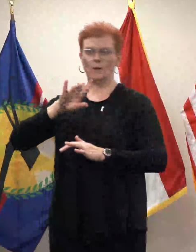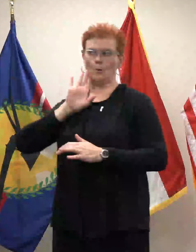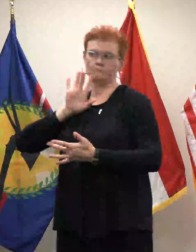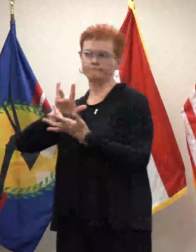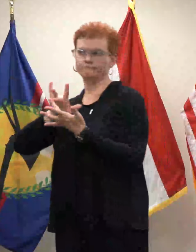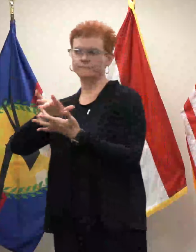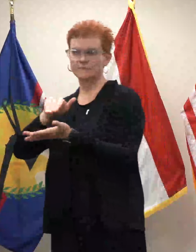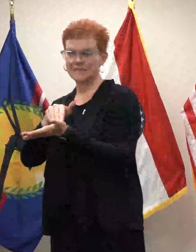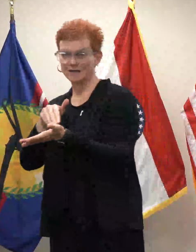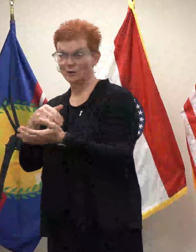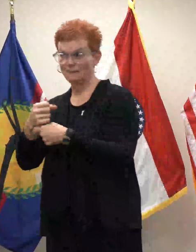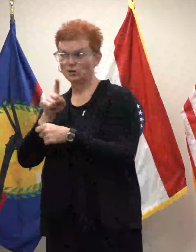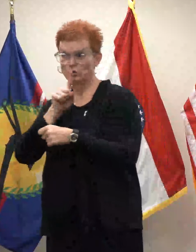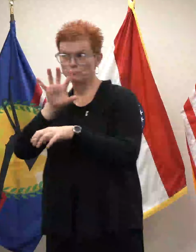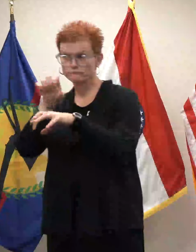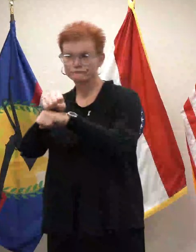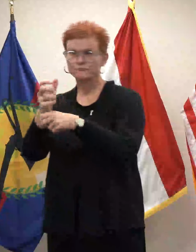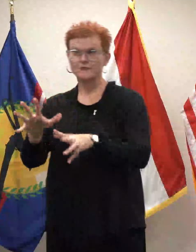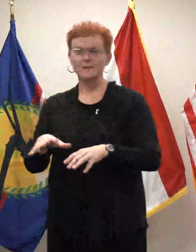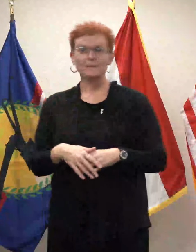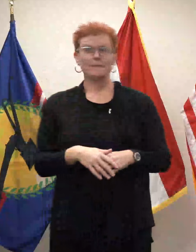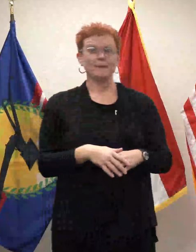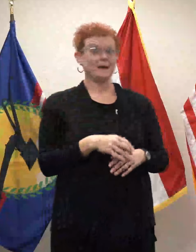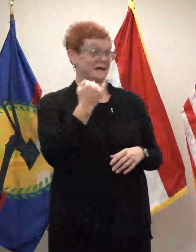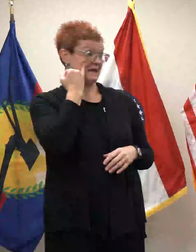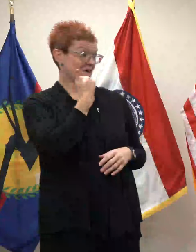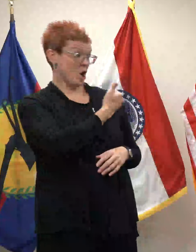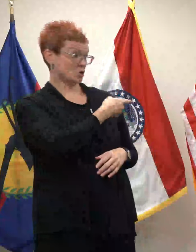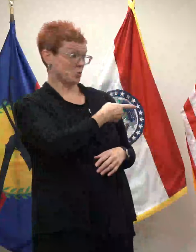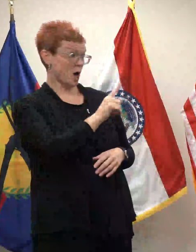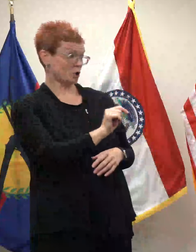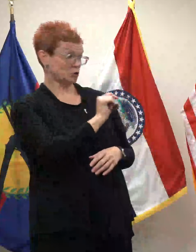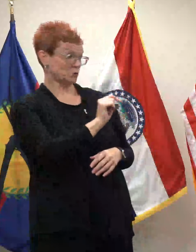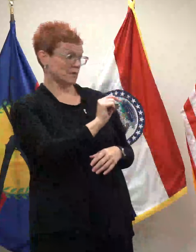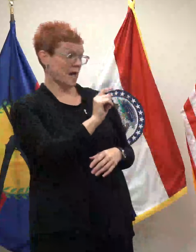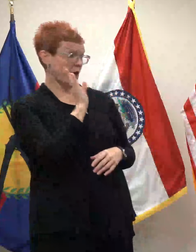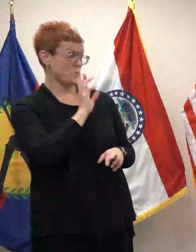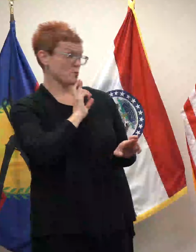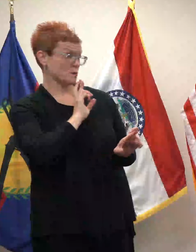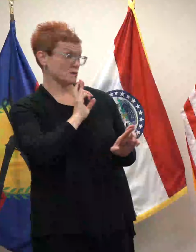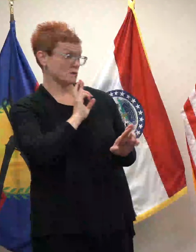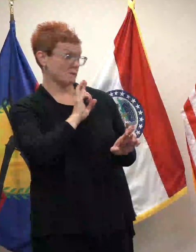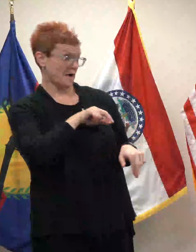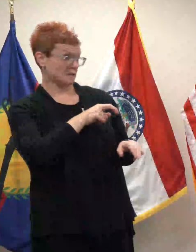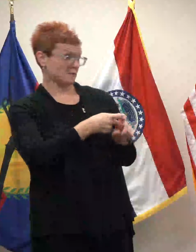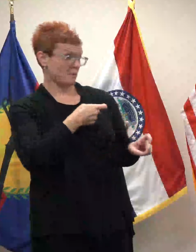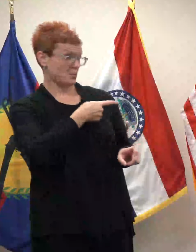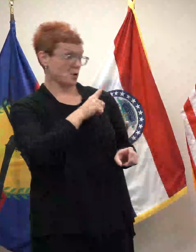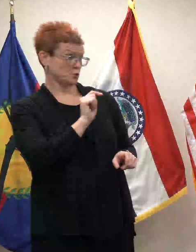that if they've reached out that they're getting connected with care, right? So if I called you on a Tuesday, I would get a response from you all on Tuesday?